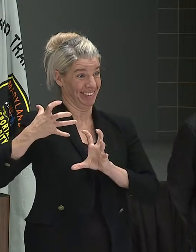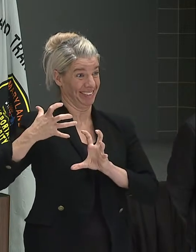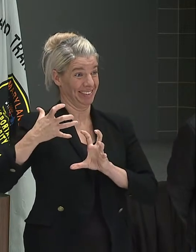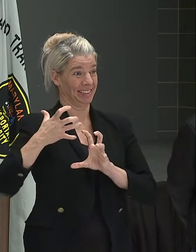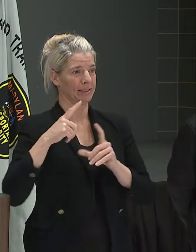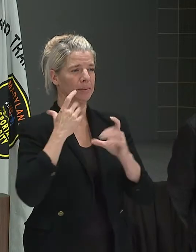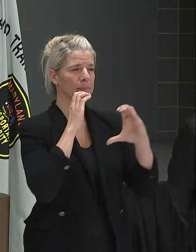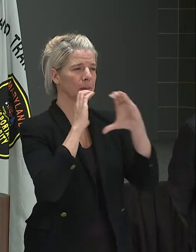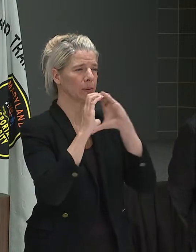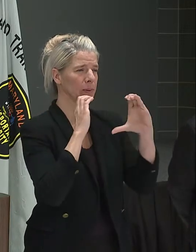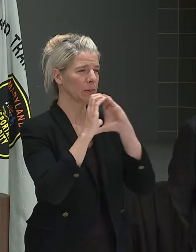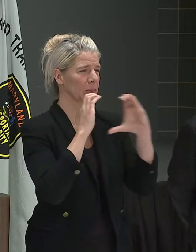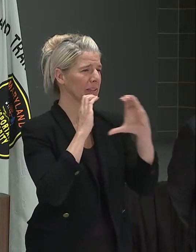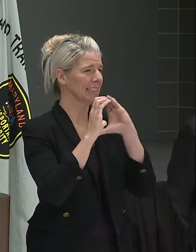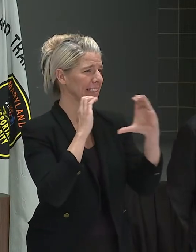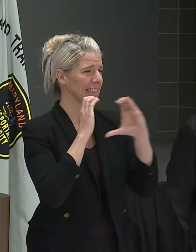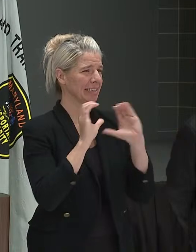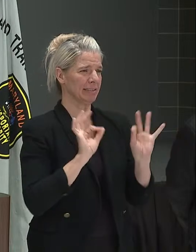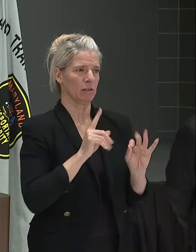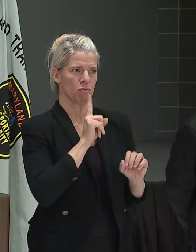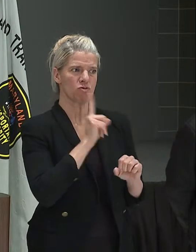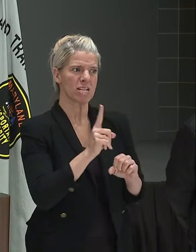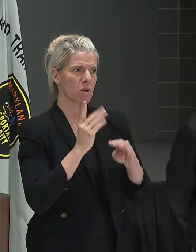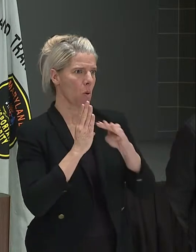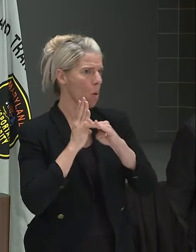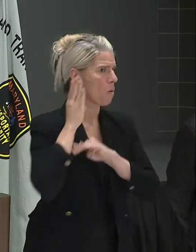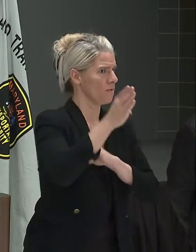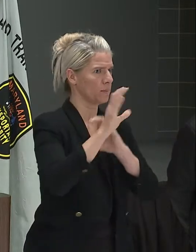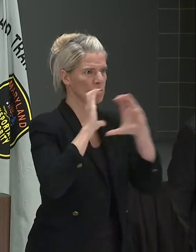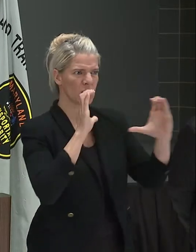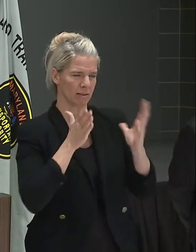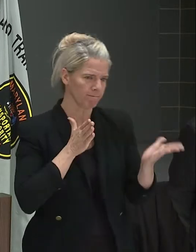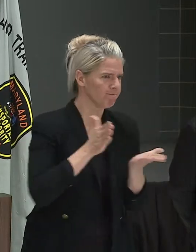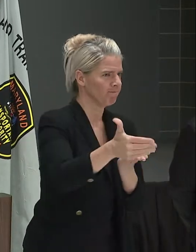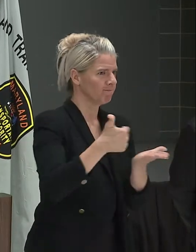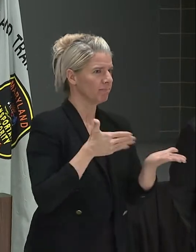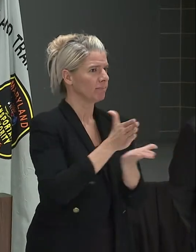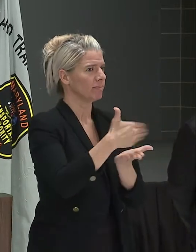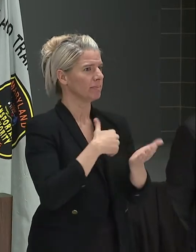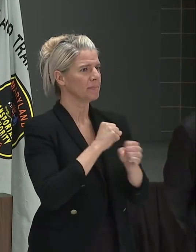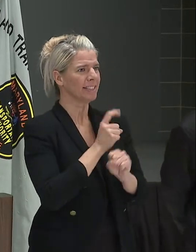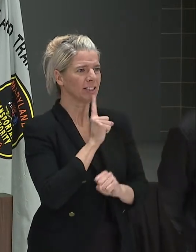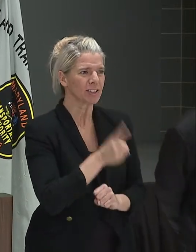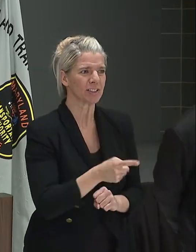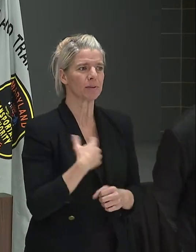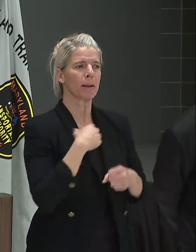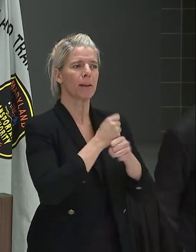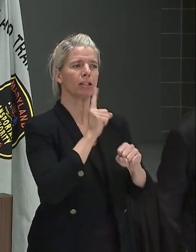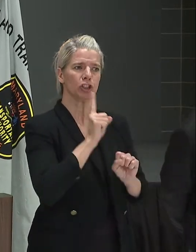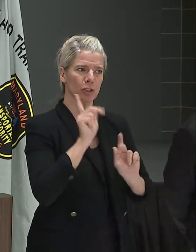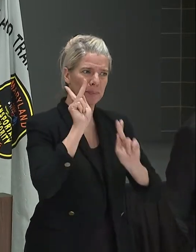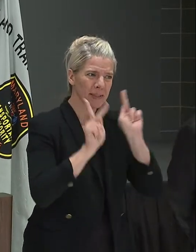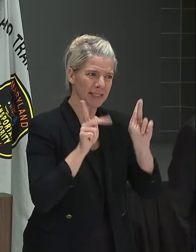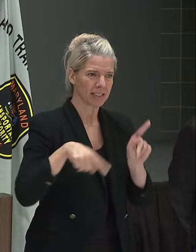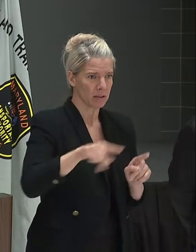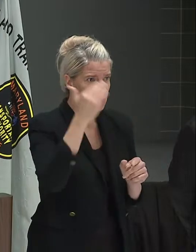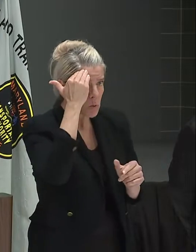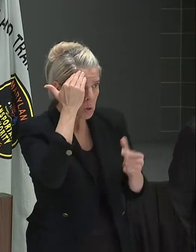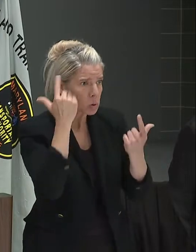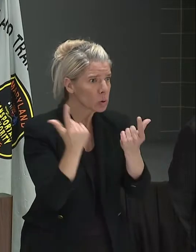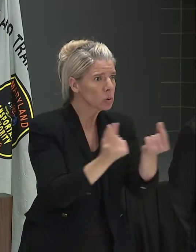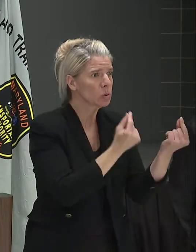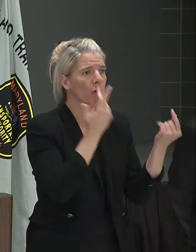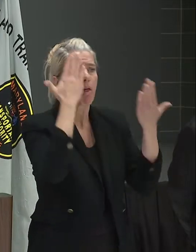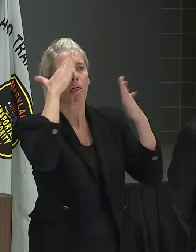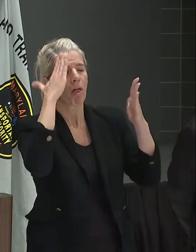communicative, but that we would be over-communicative. We said that we would make sure that people stayed updated. We said that we